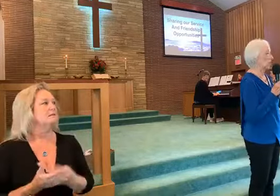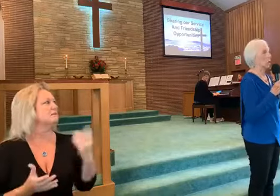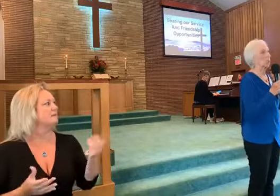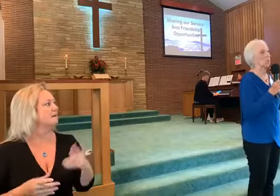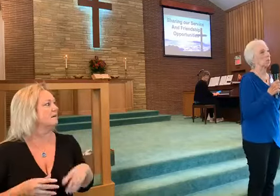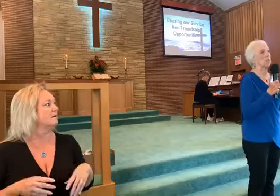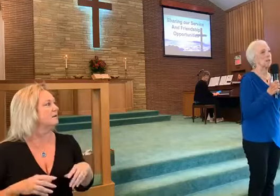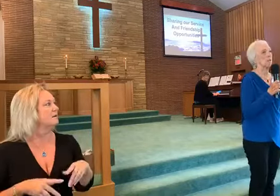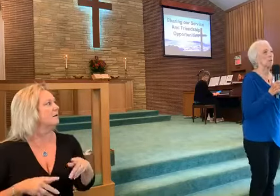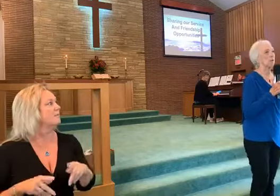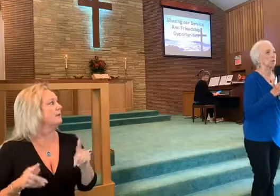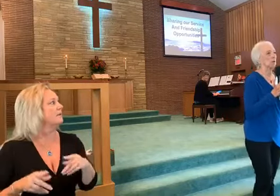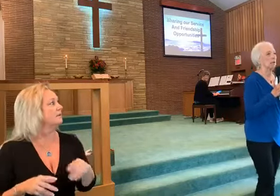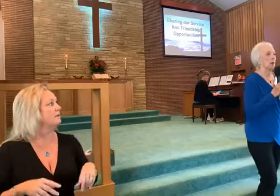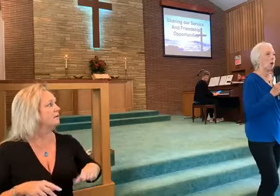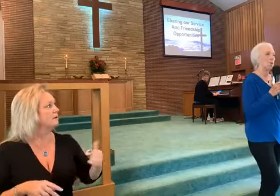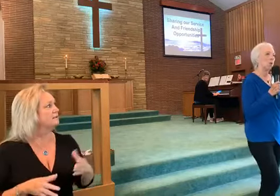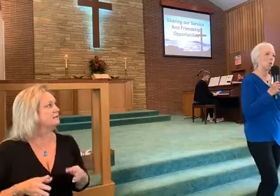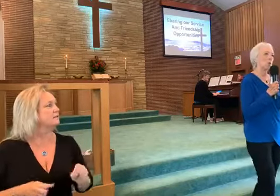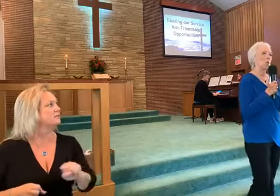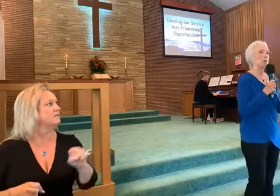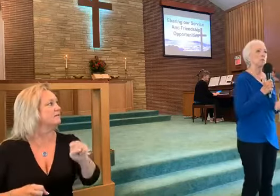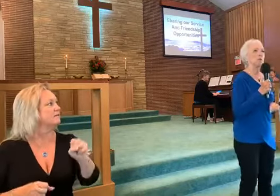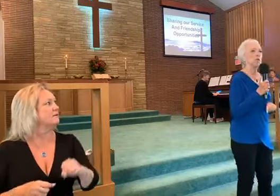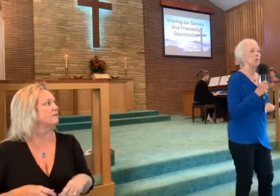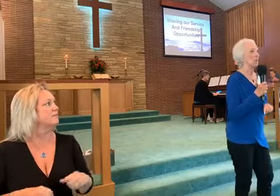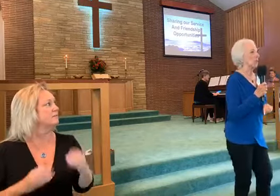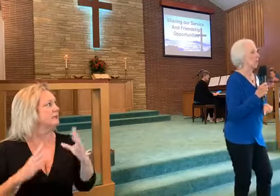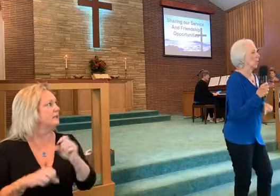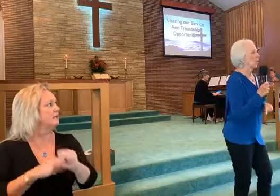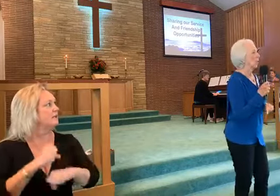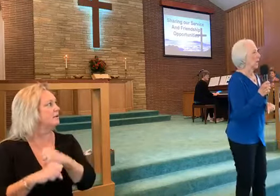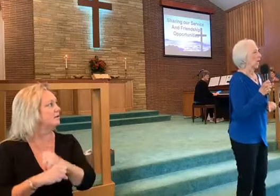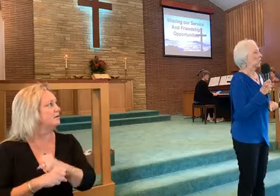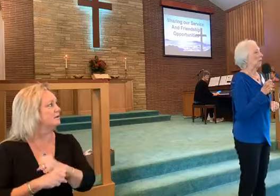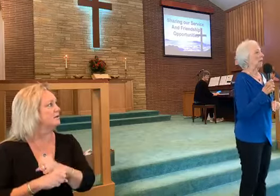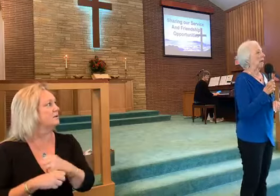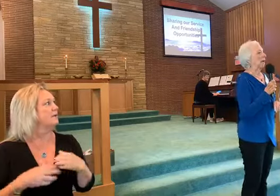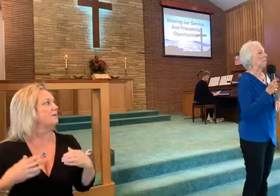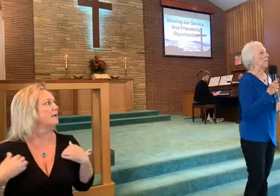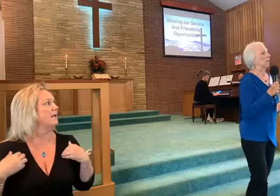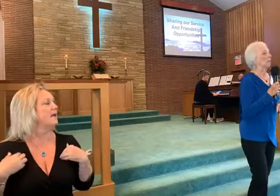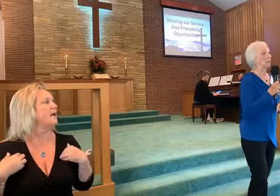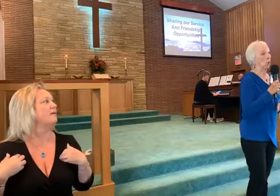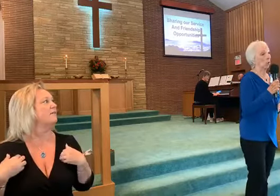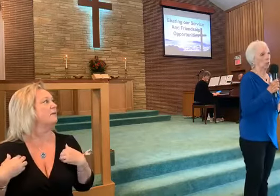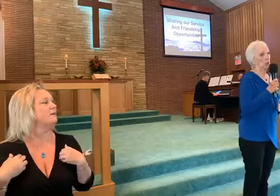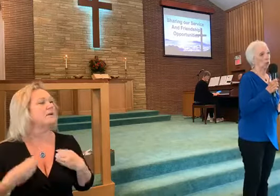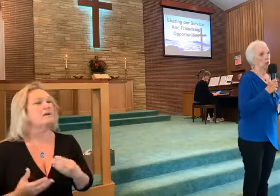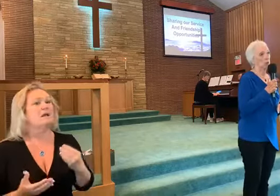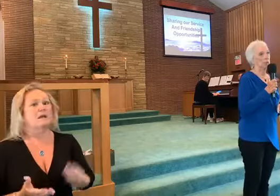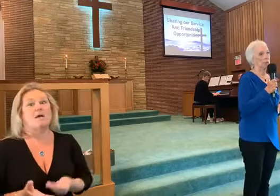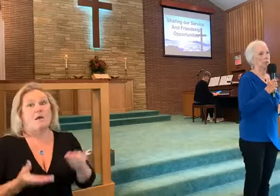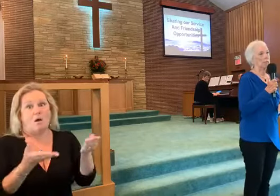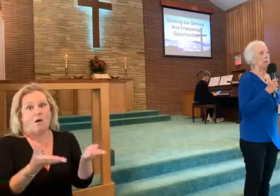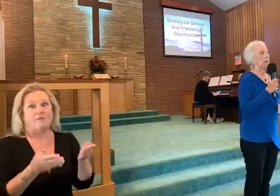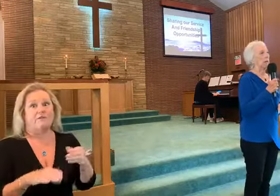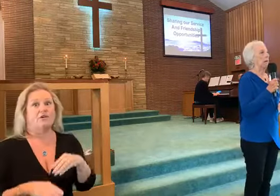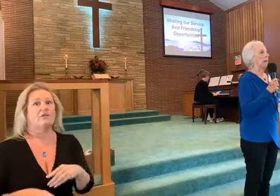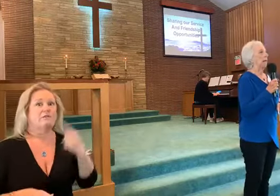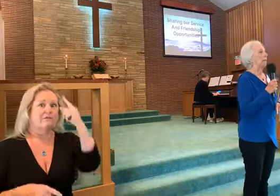property across the street for off and on for a number of years. We actually have an offer on